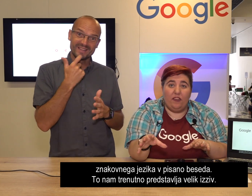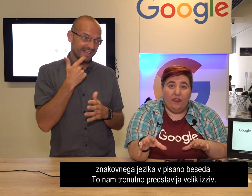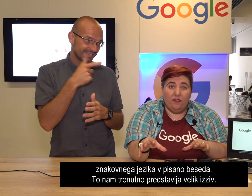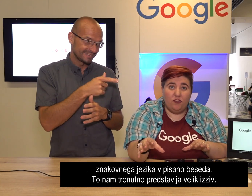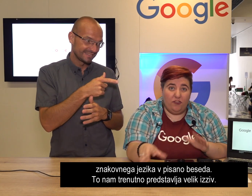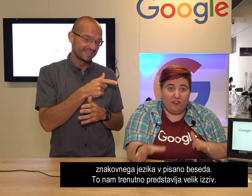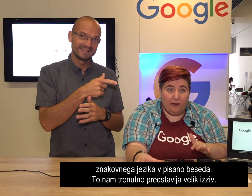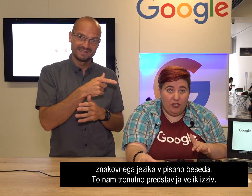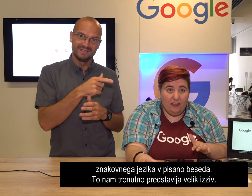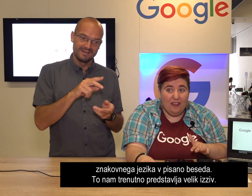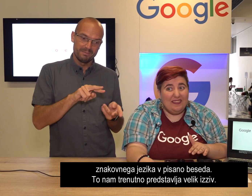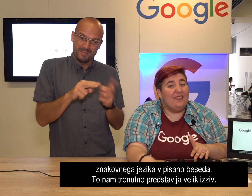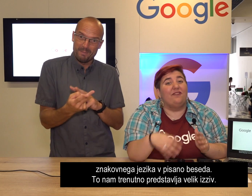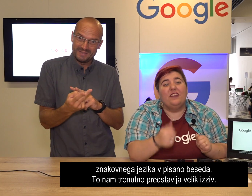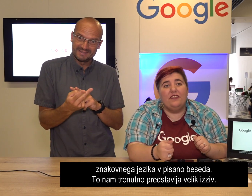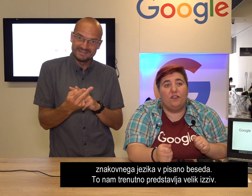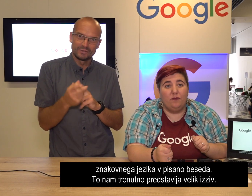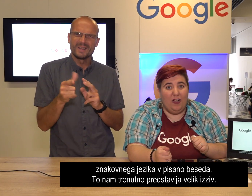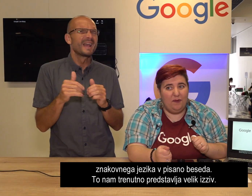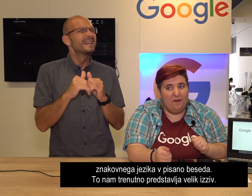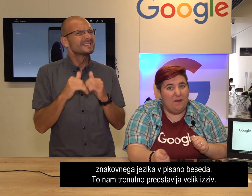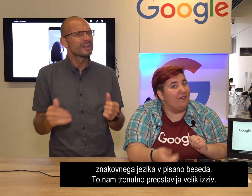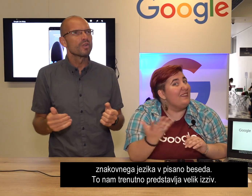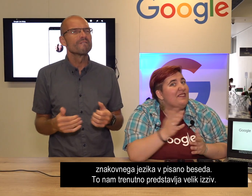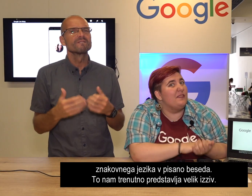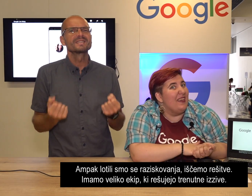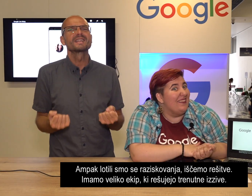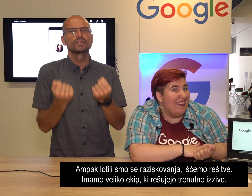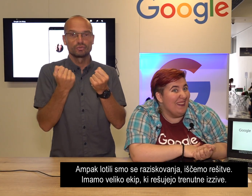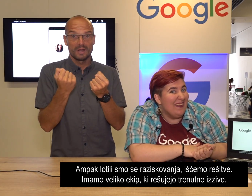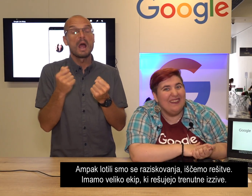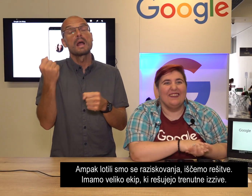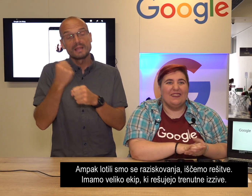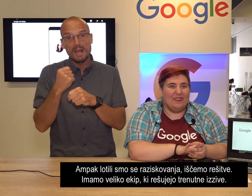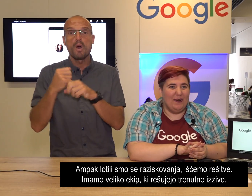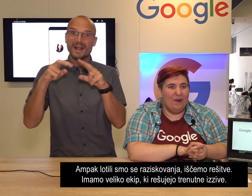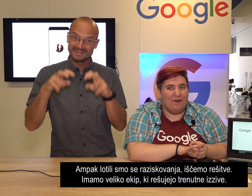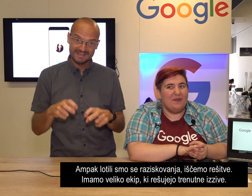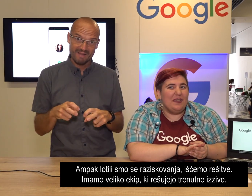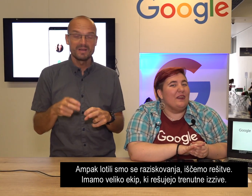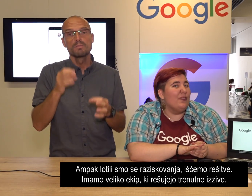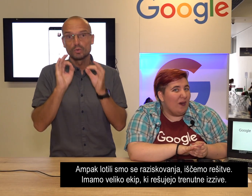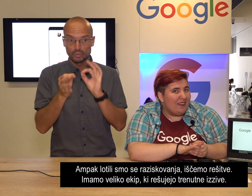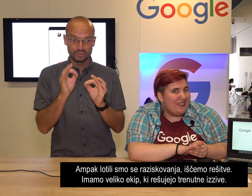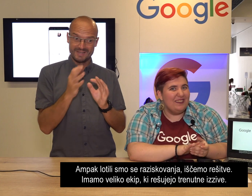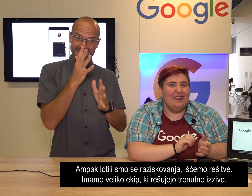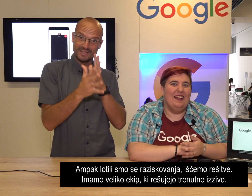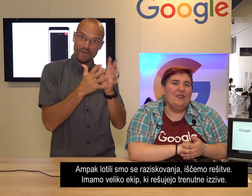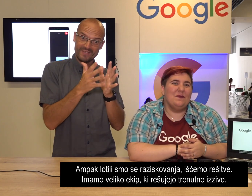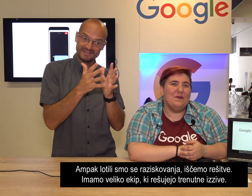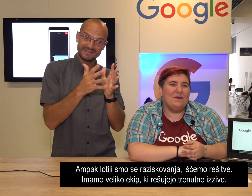written language transcription. That's a really difficult problem, but research is being done. So things are in the